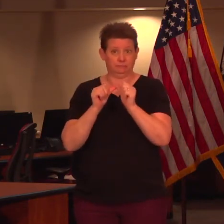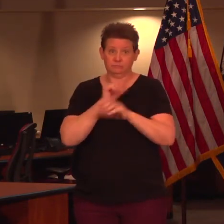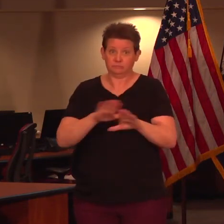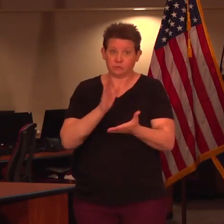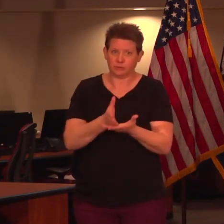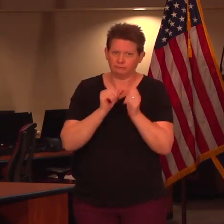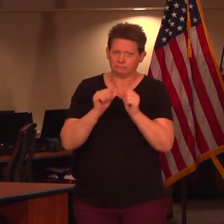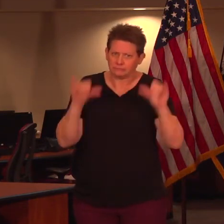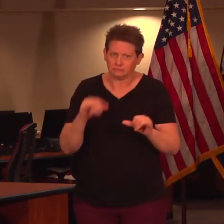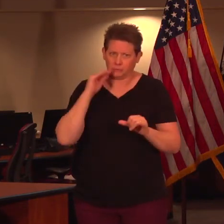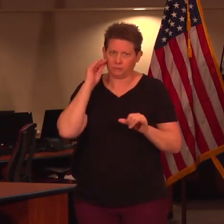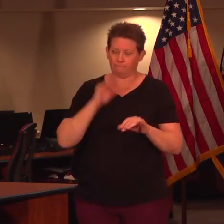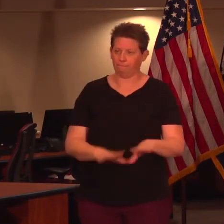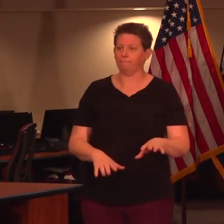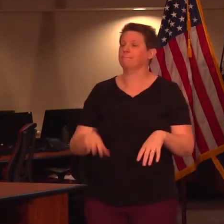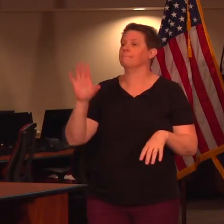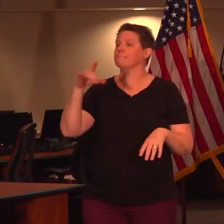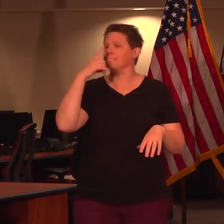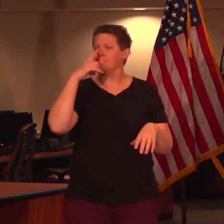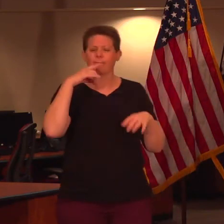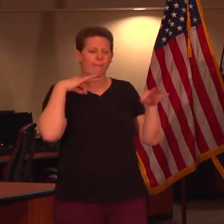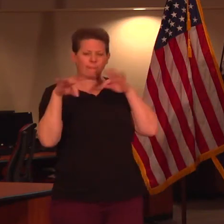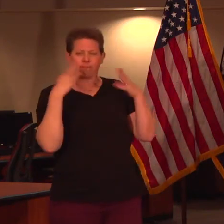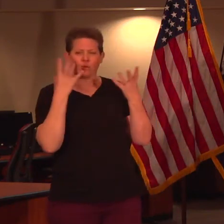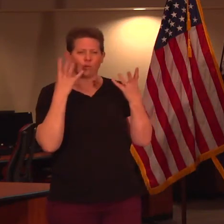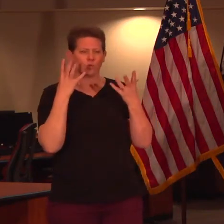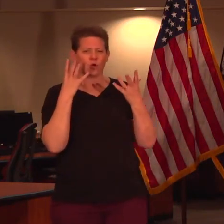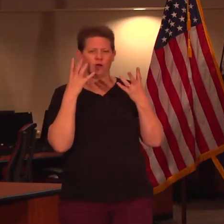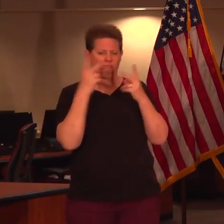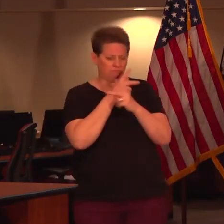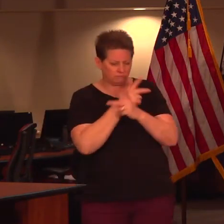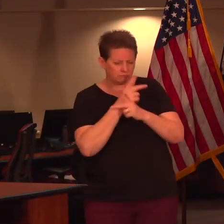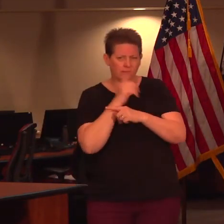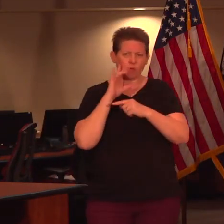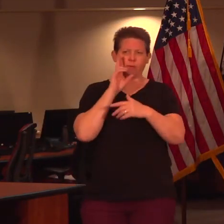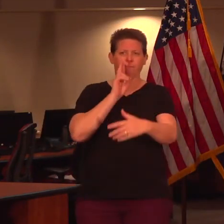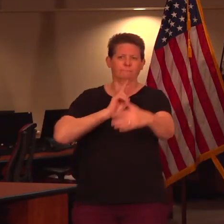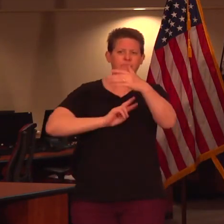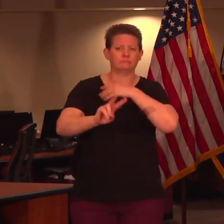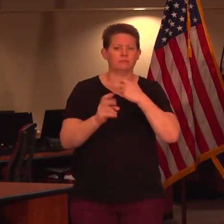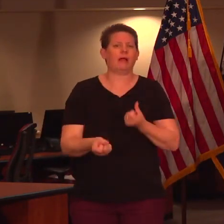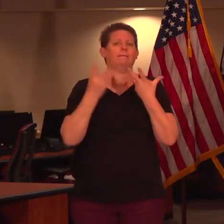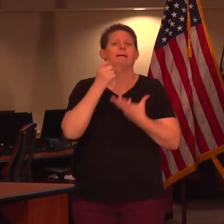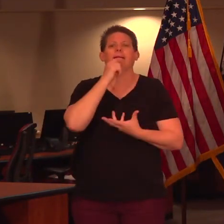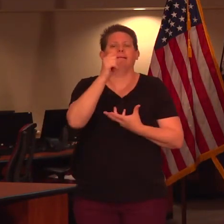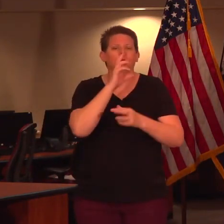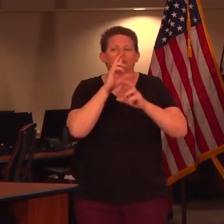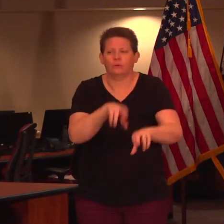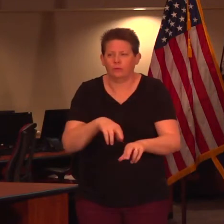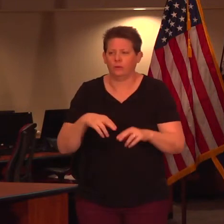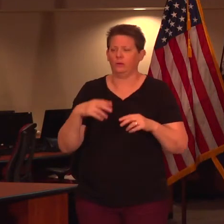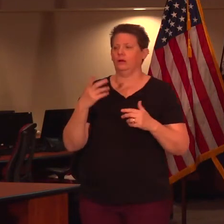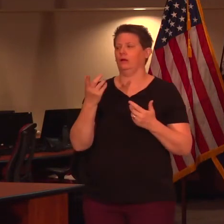Dr. Travis, can you describe just what goes into the projections of how many unreported cases there may be? Is it as simple